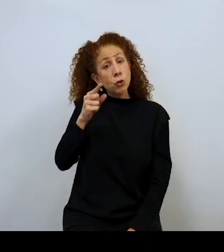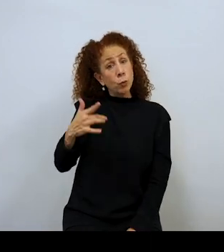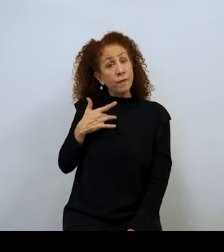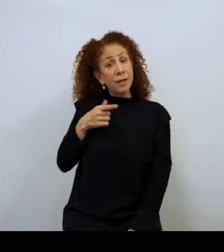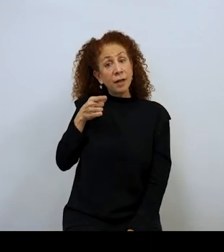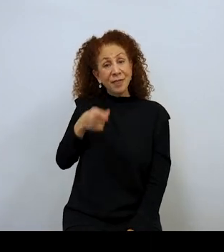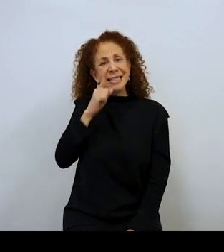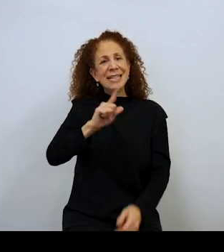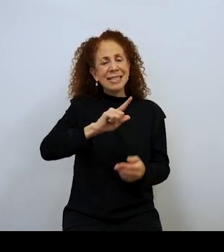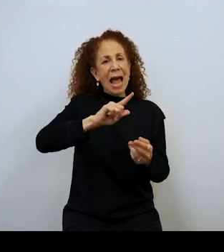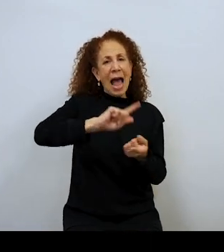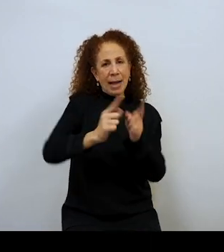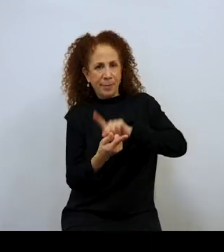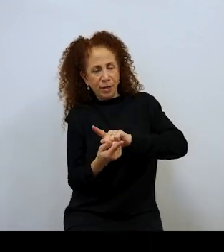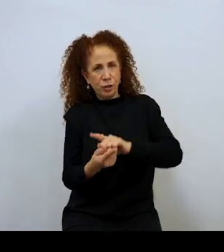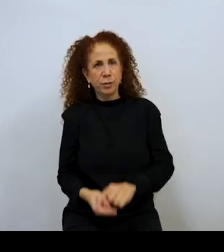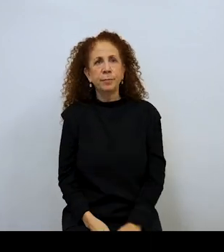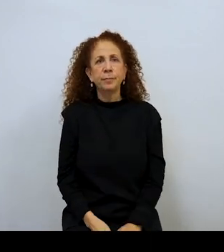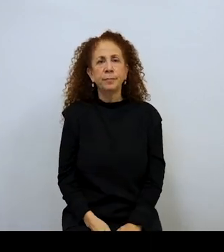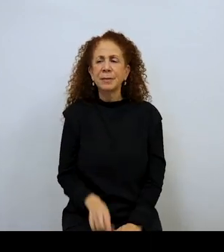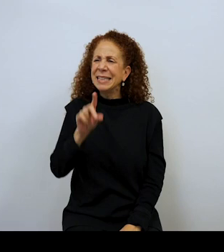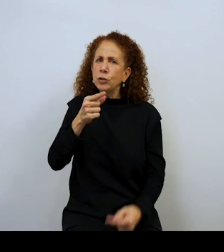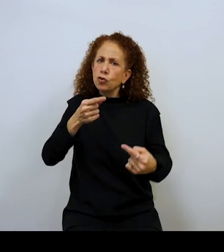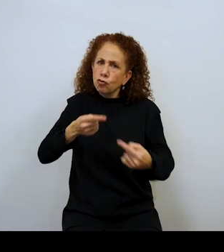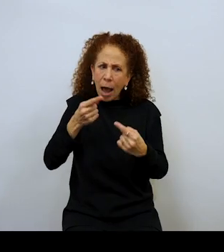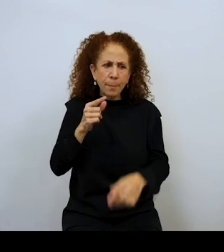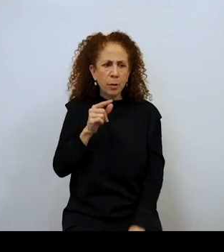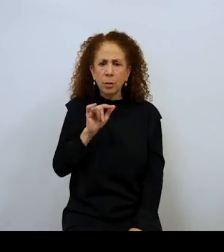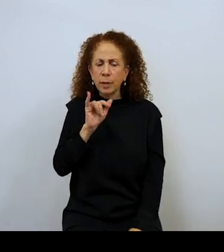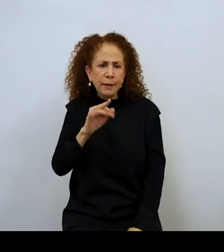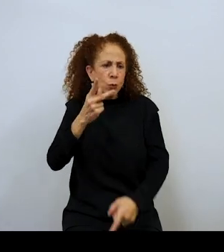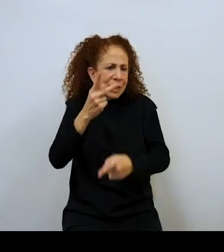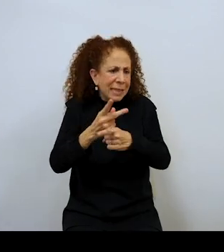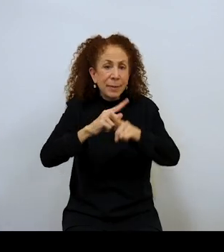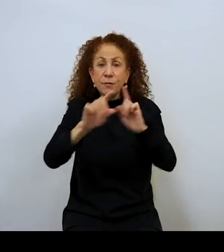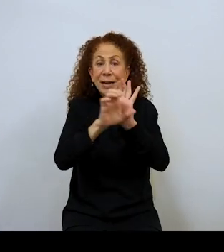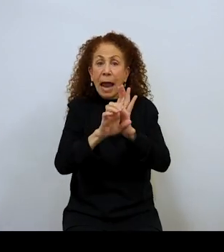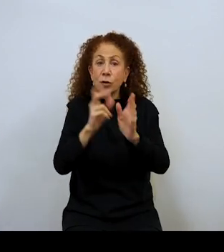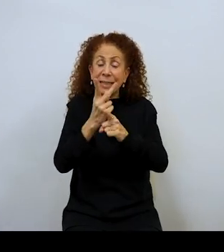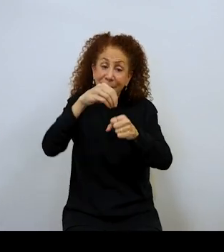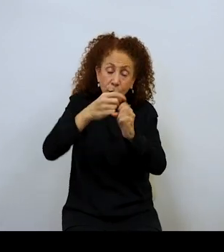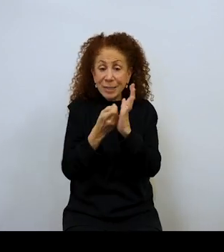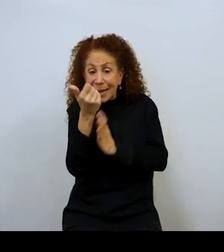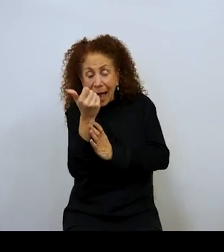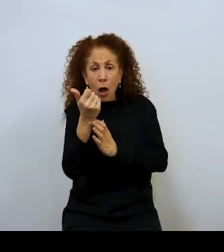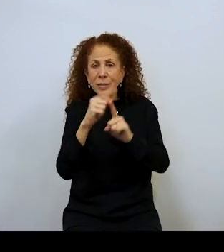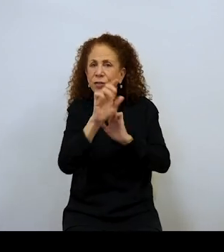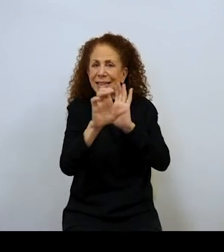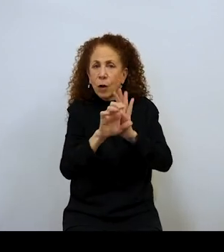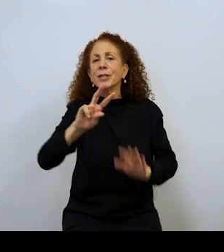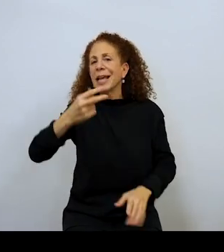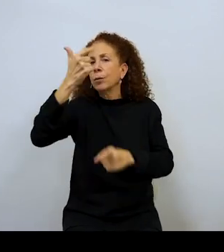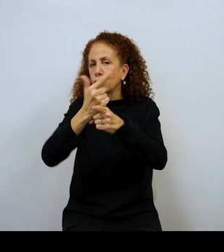is an adaptation? Did you grapple with, should I keep Eteocles in there or not? Because, of course, there's a